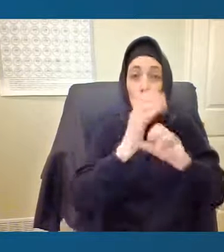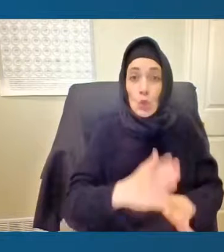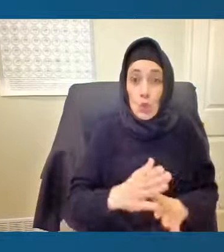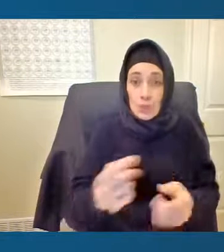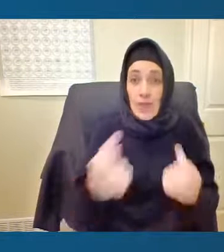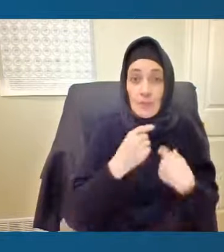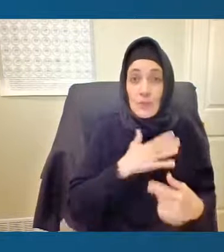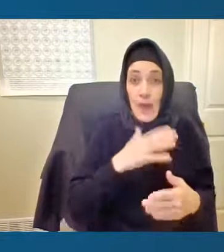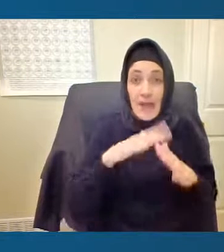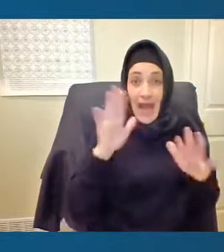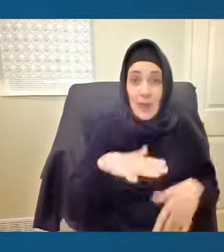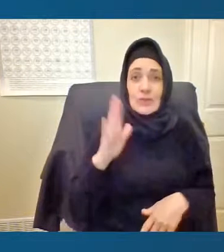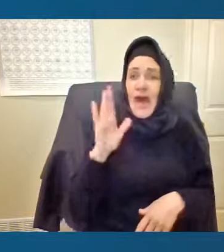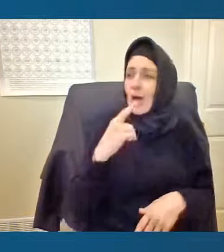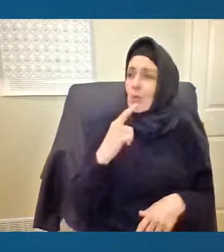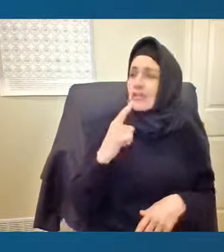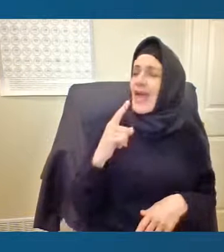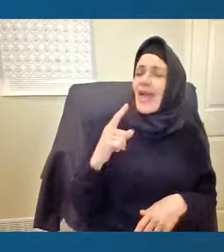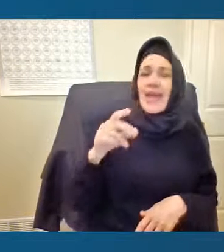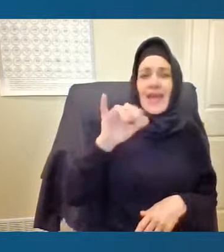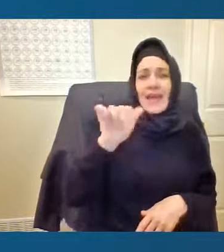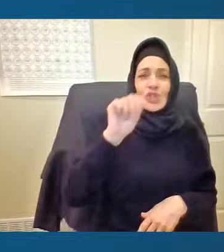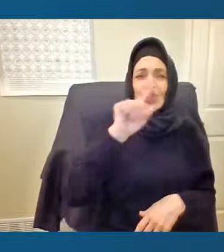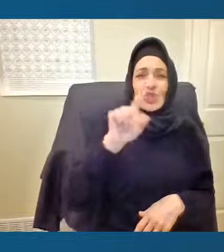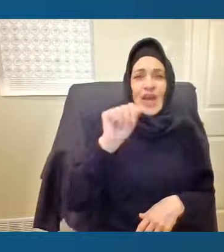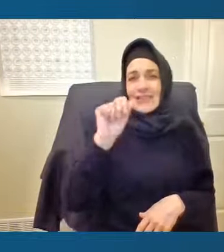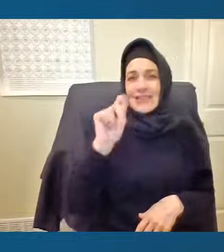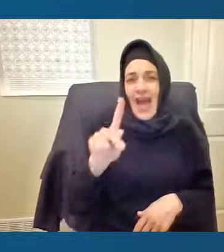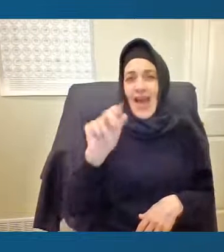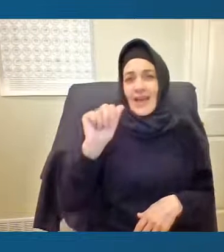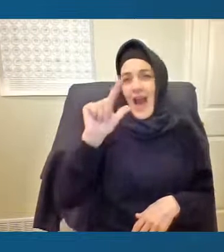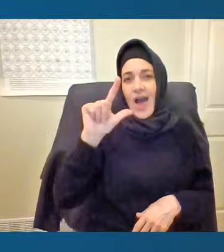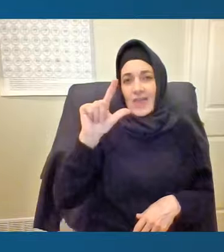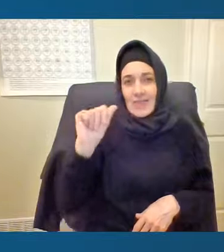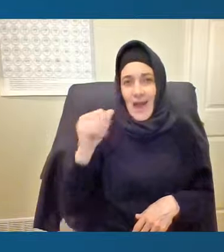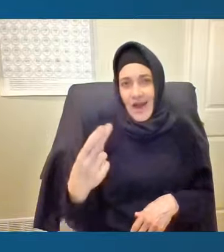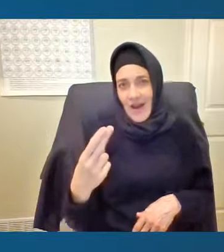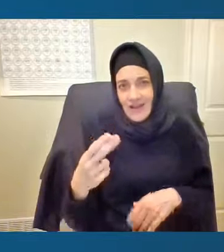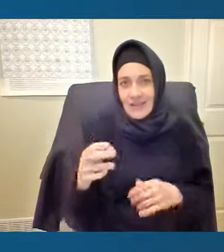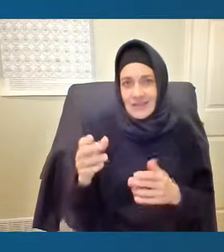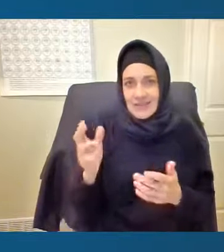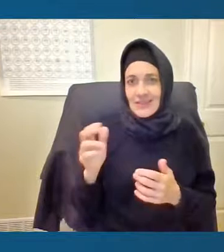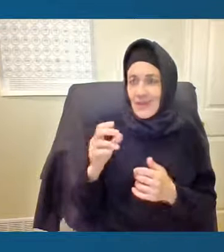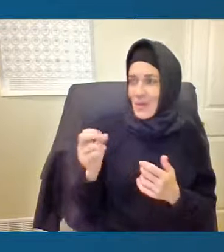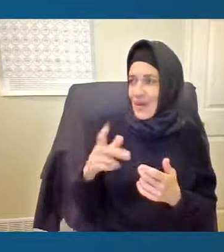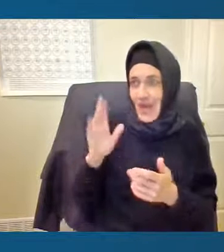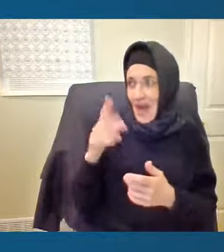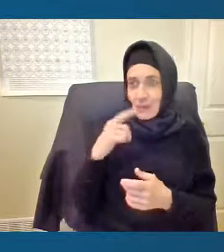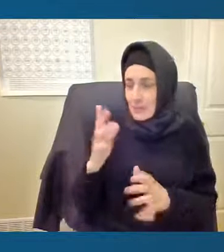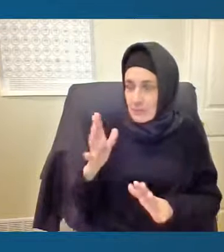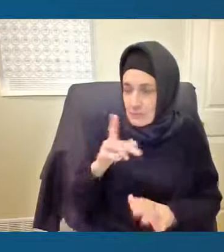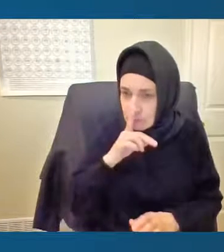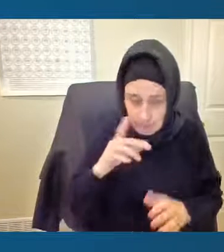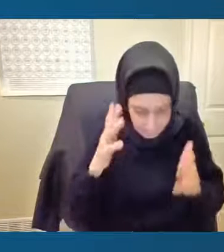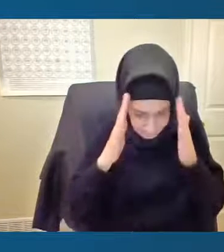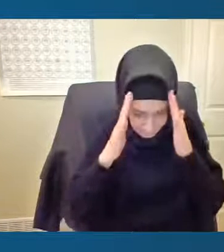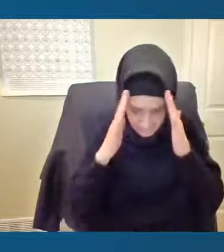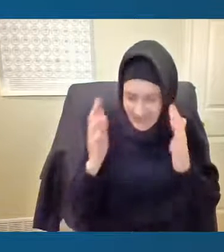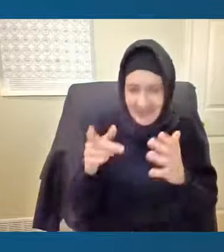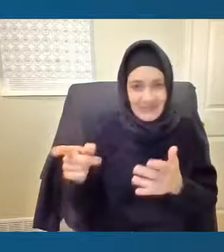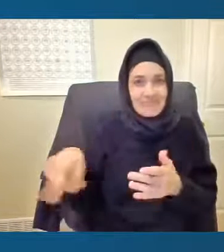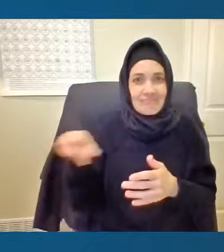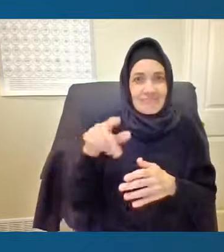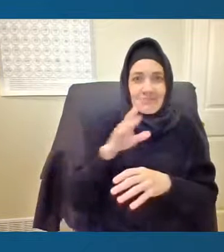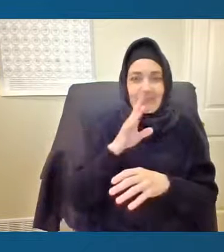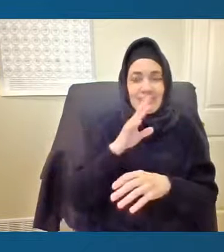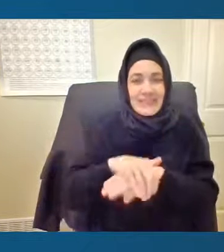man? Can I share that? She said a dua, I don't think the brothers heard. I'm so happy that Allah put that in your heart. There's a